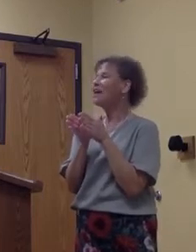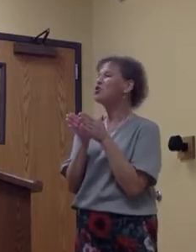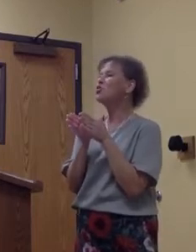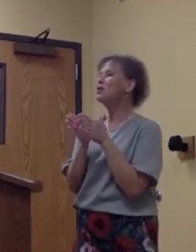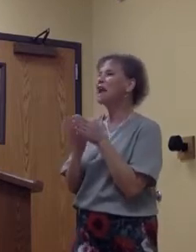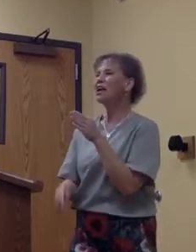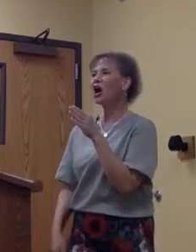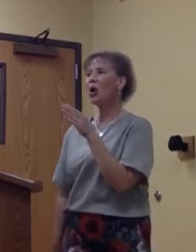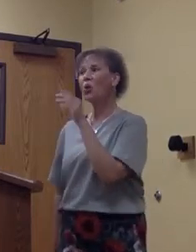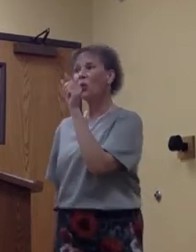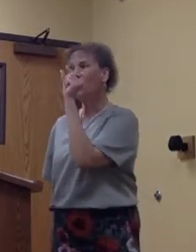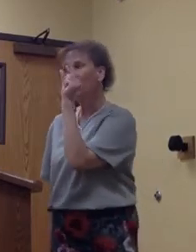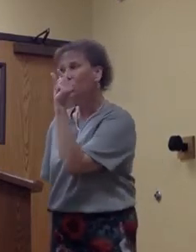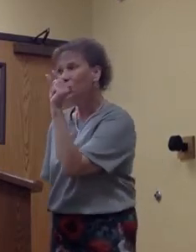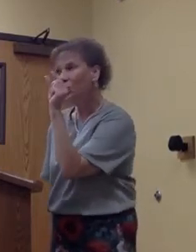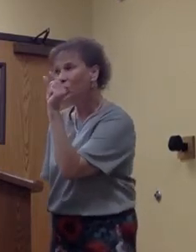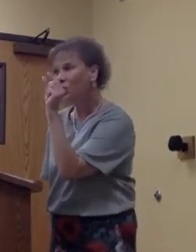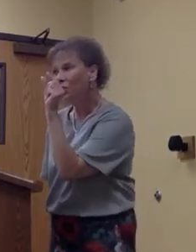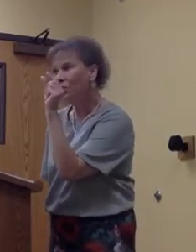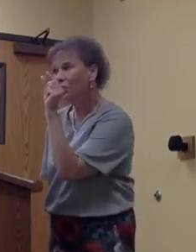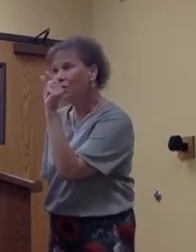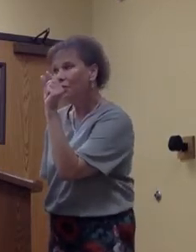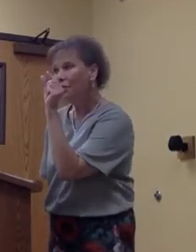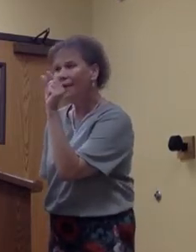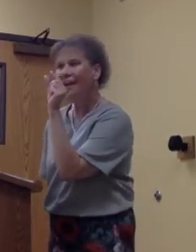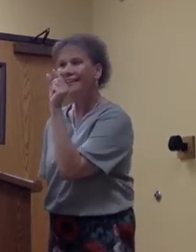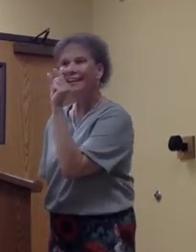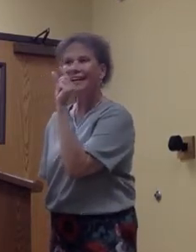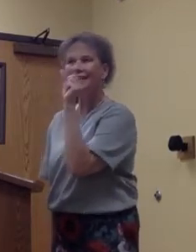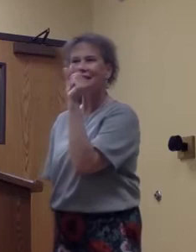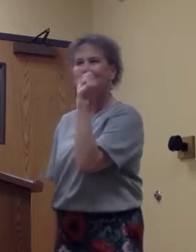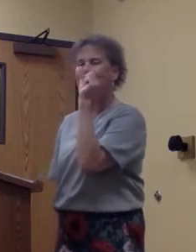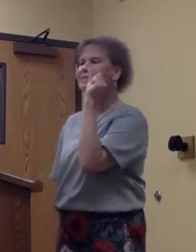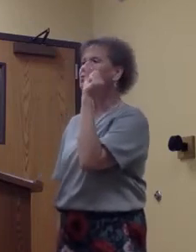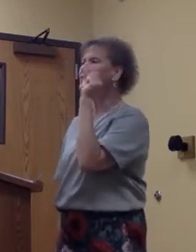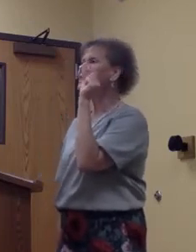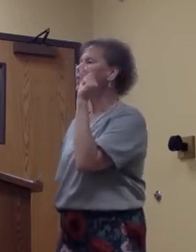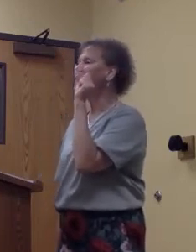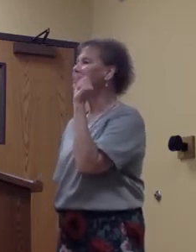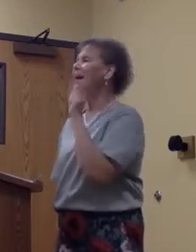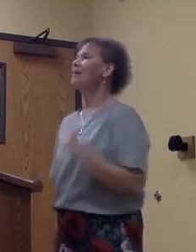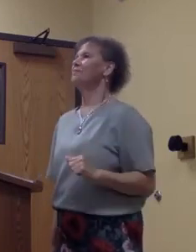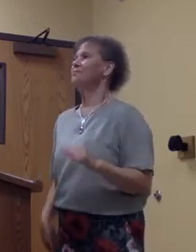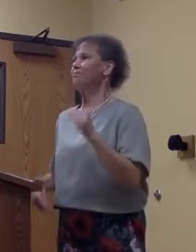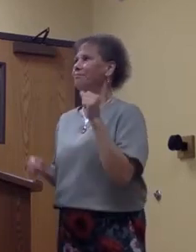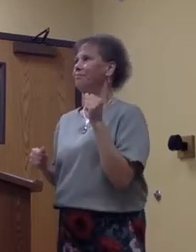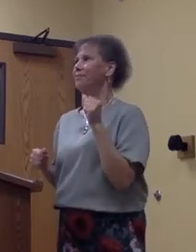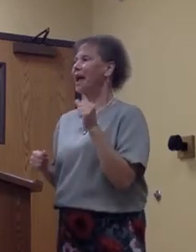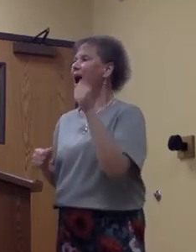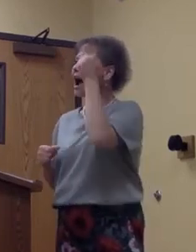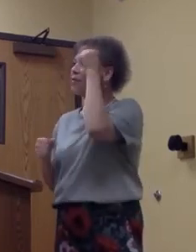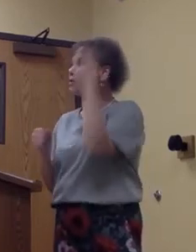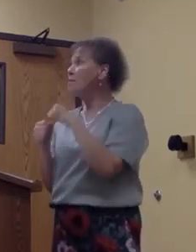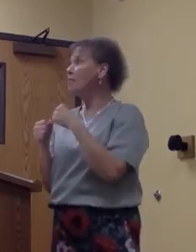you would not go, all right, because really what I